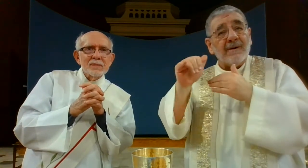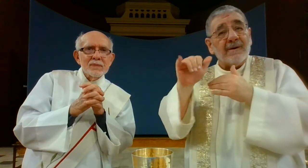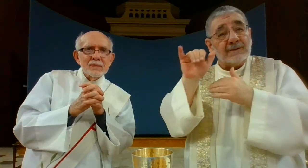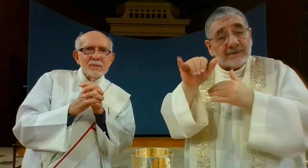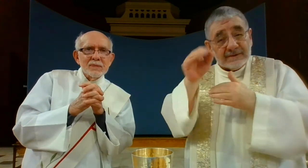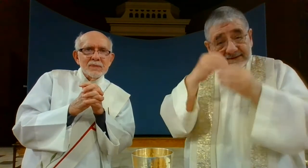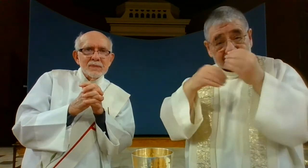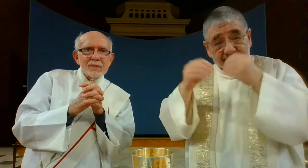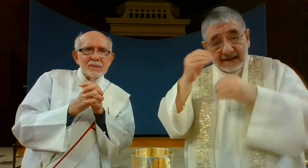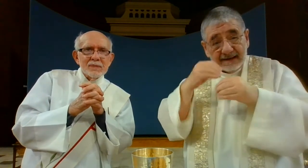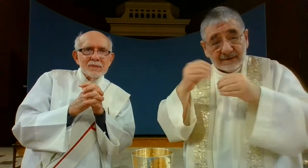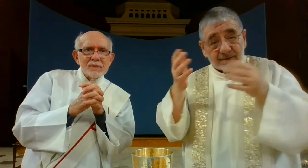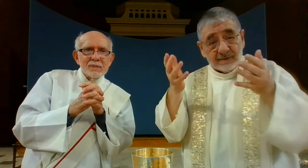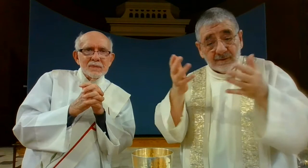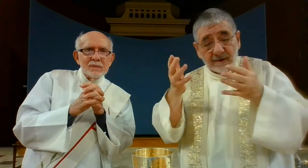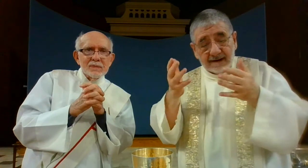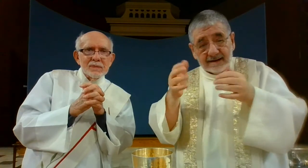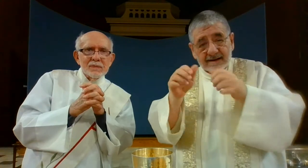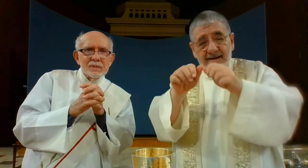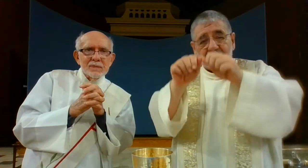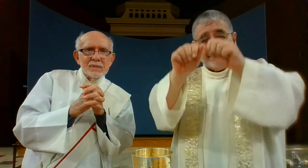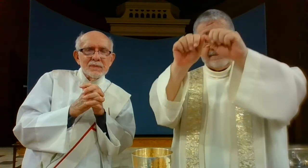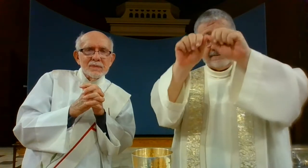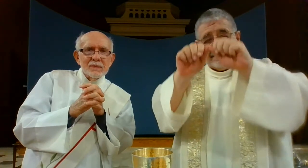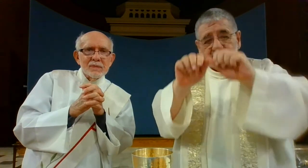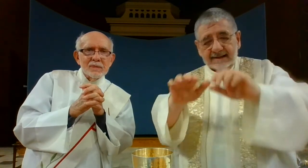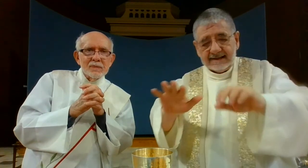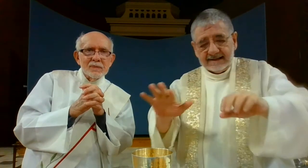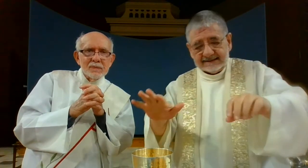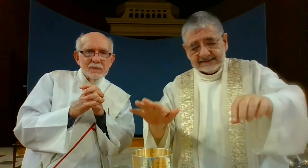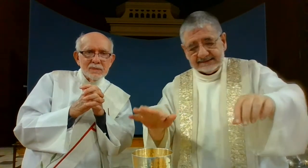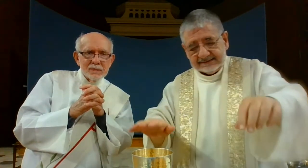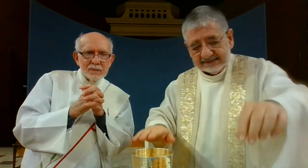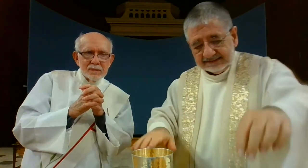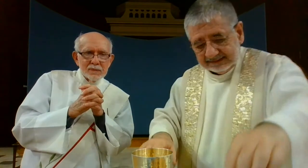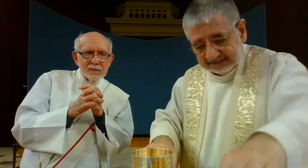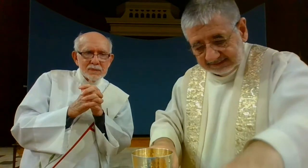Blessed are we who are called to the supper of the Lamb.